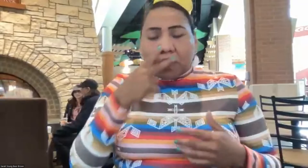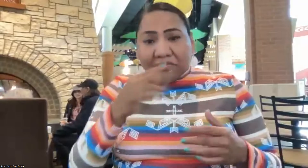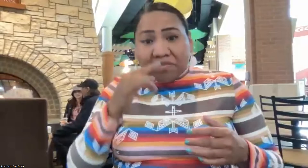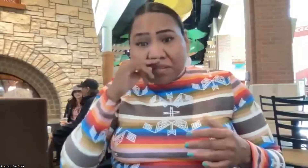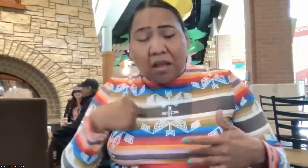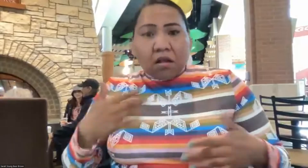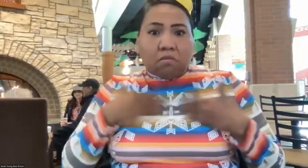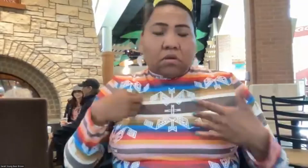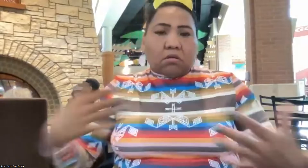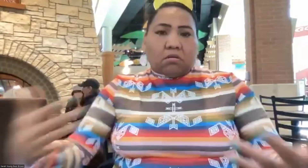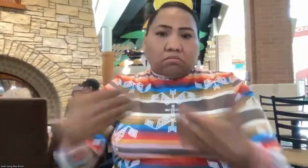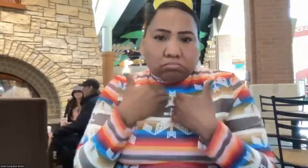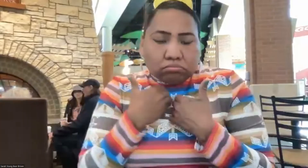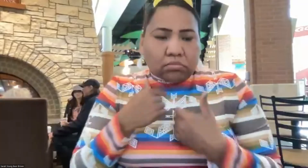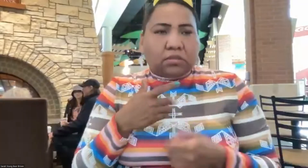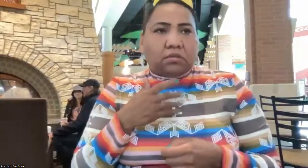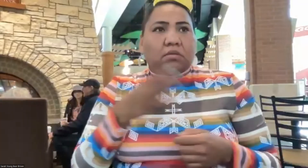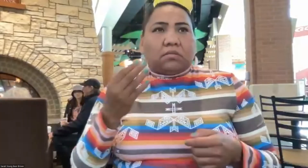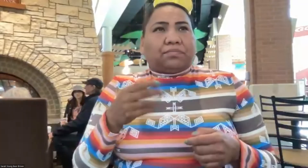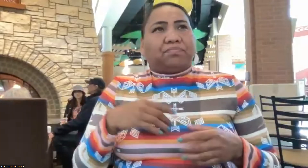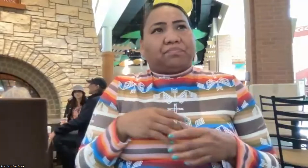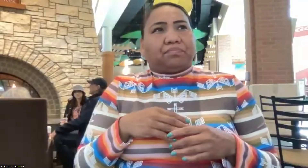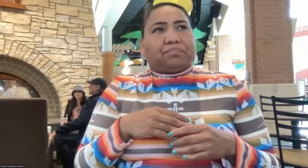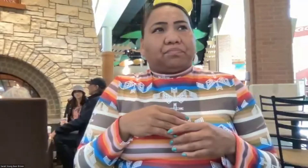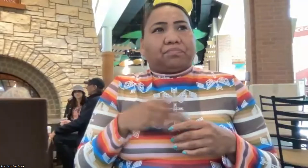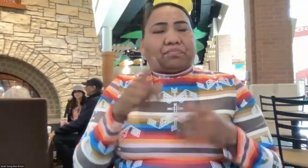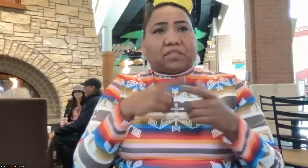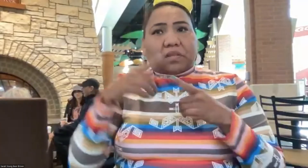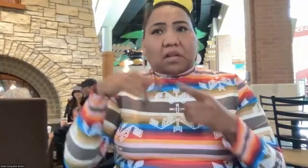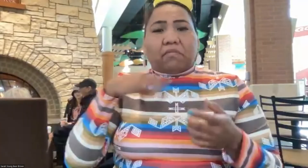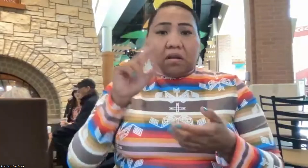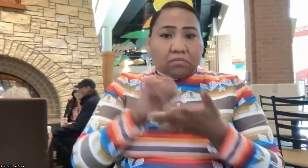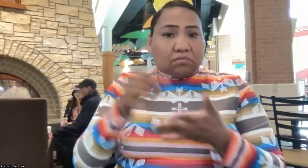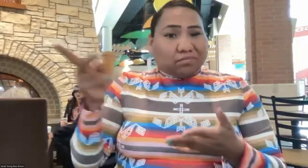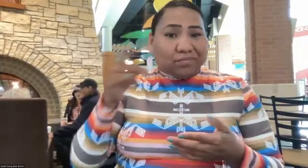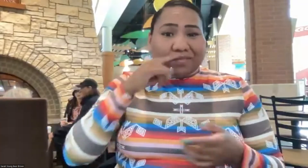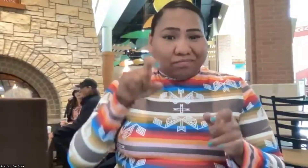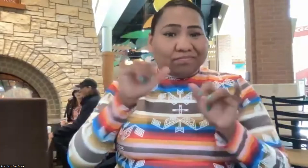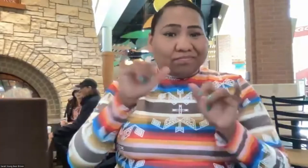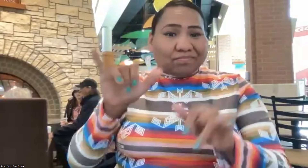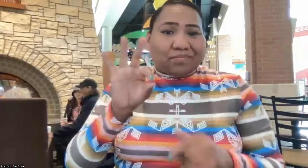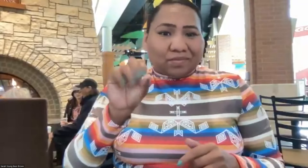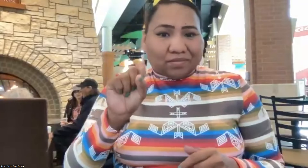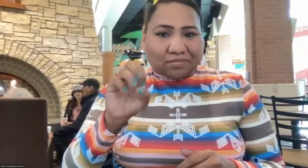I decided to move forward and I went home. The first thing I did was hug my kids and tell them how much they mean to me.